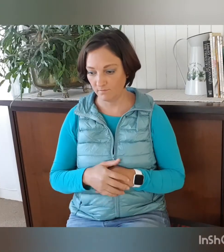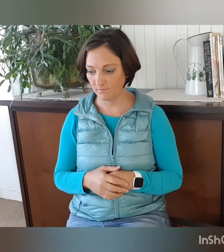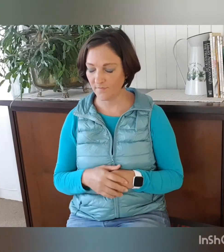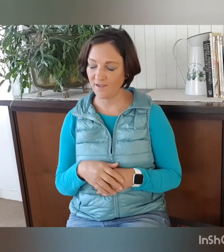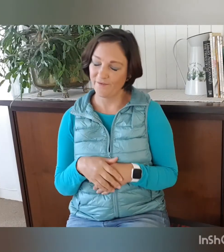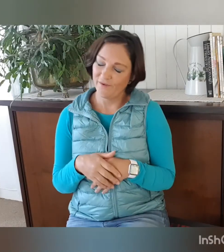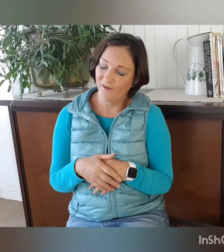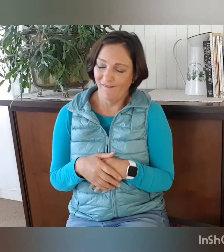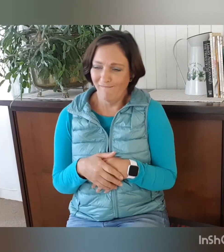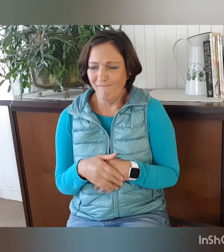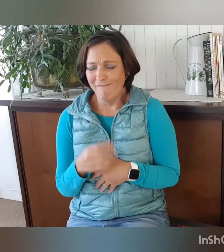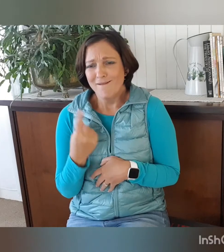Someone's